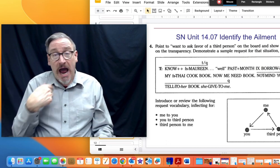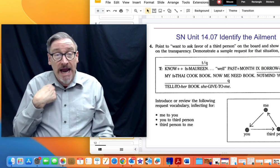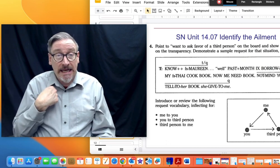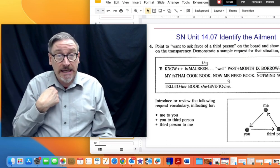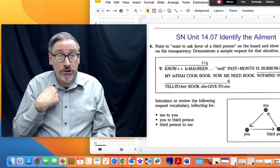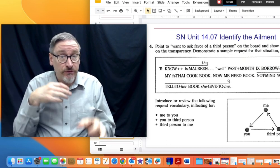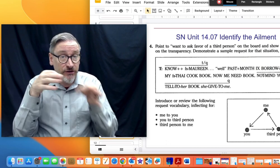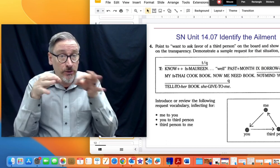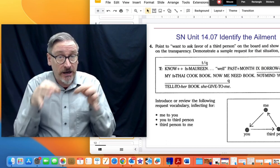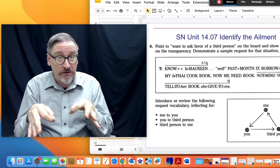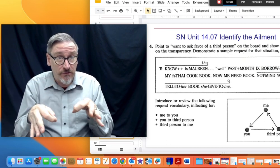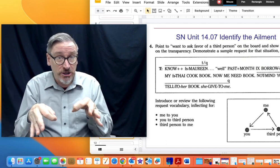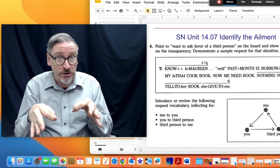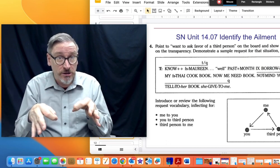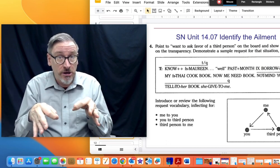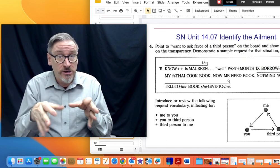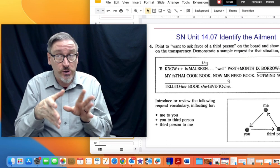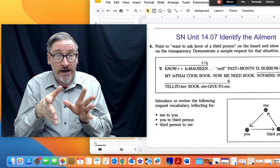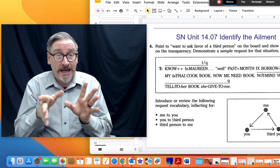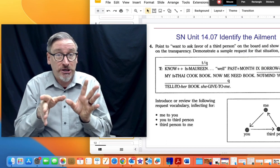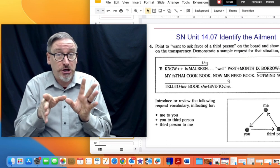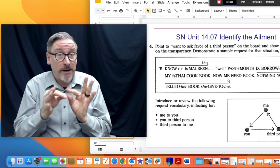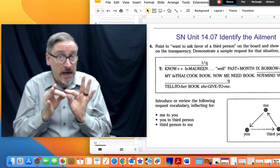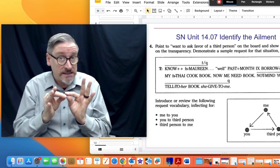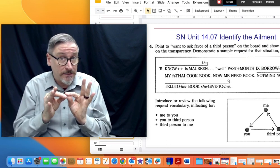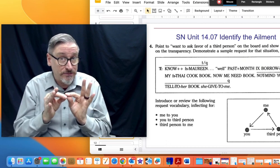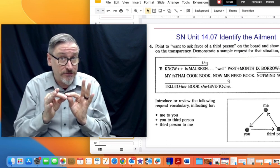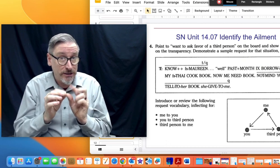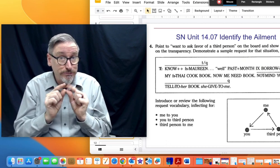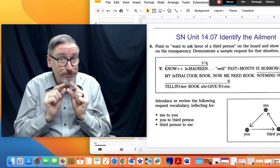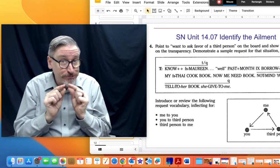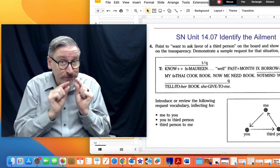then I need to fill you in on information so that I can share my gossip, right?